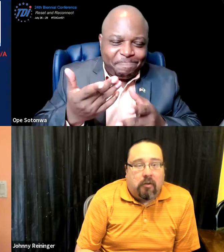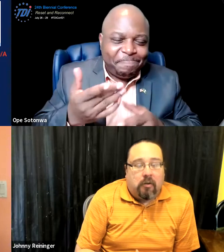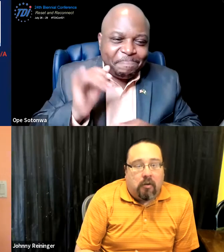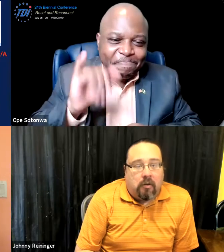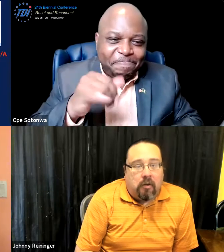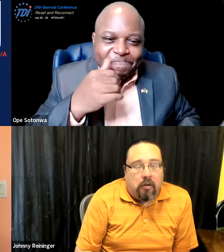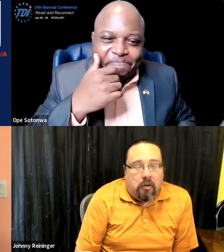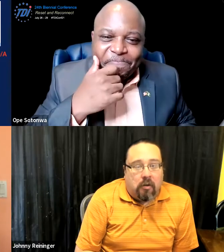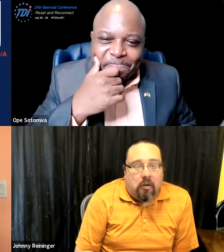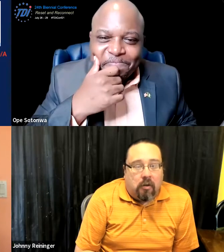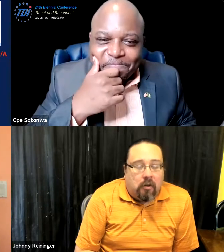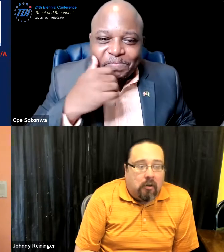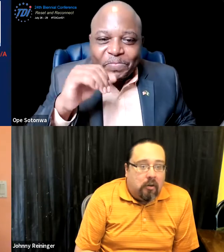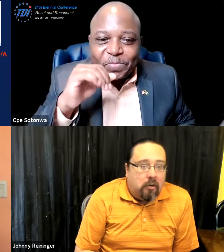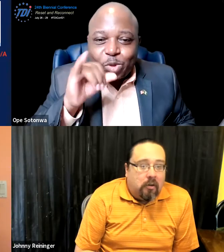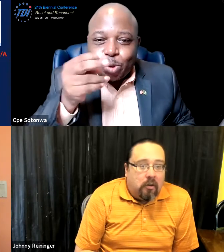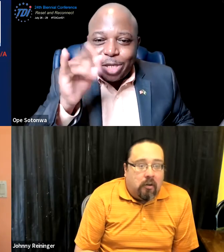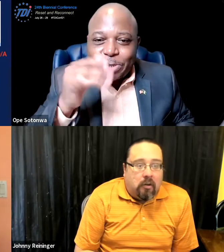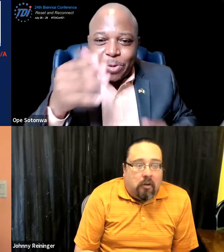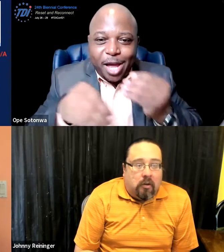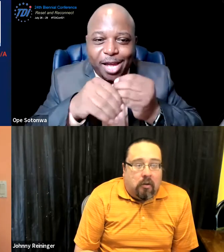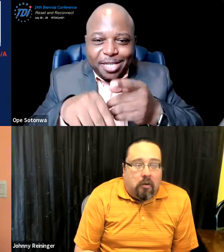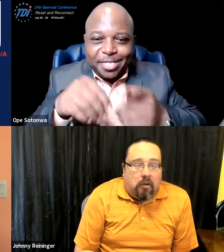it has to have some action.